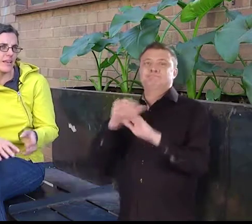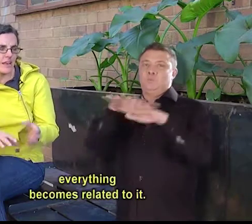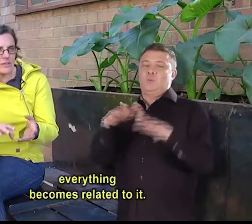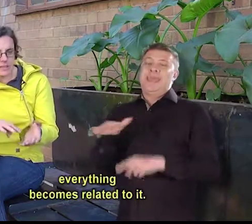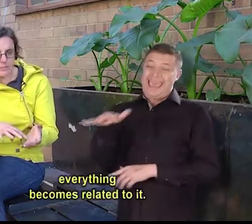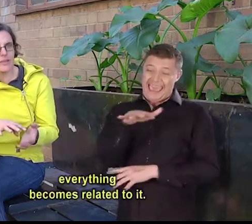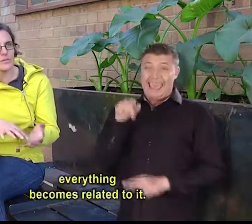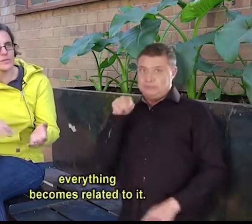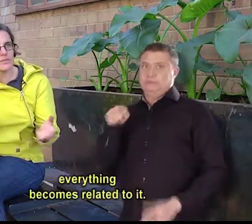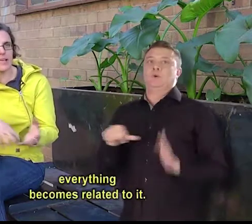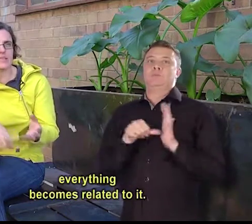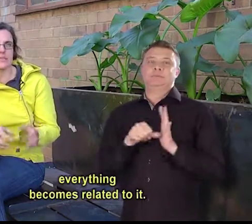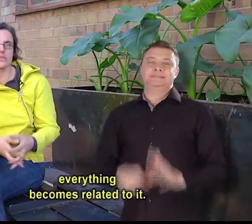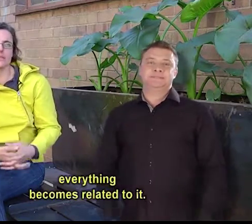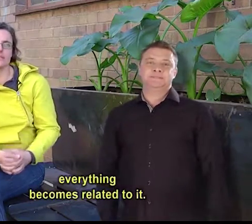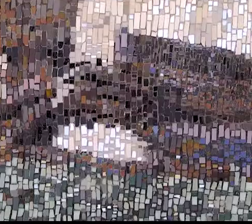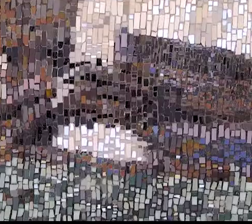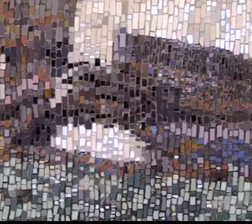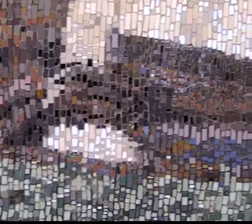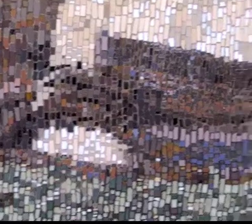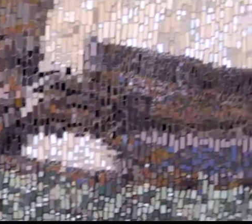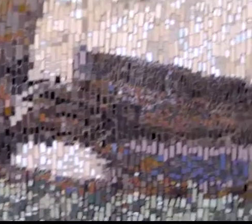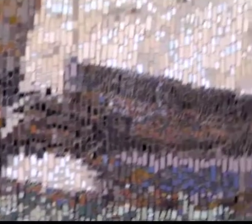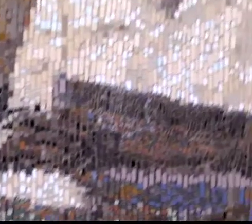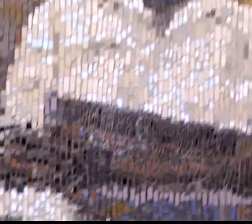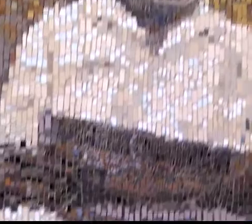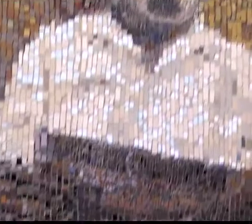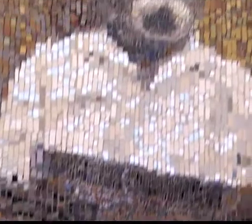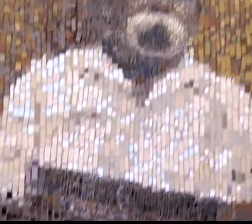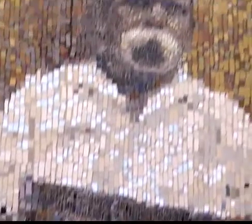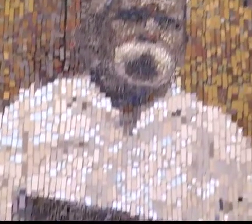portray. Everything becomes related to it.